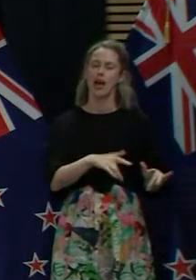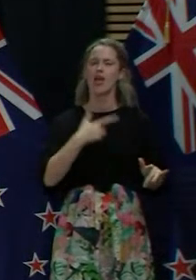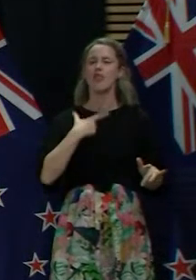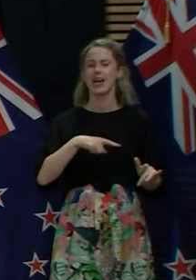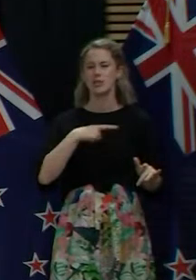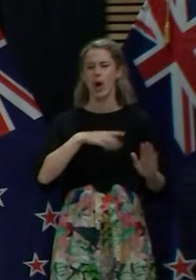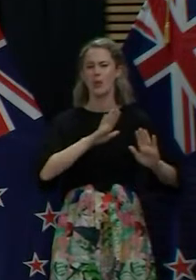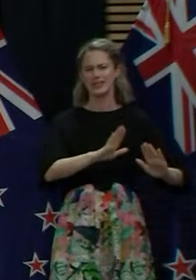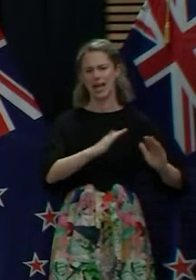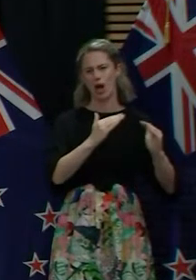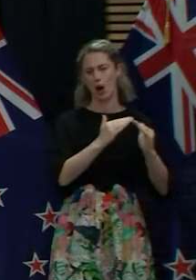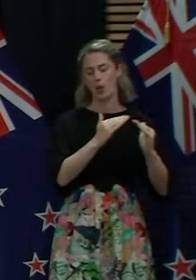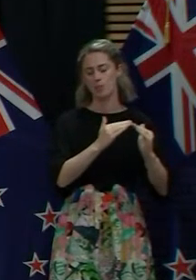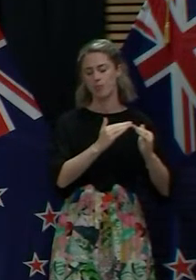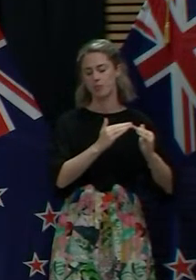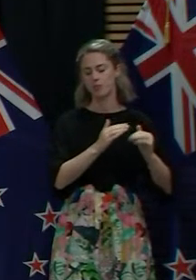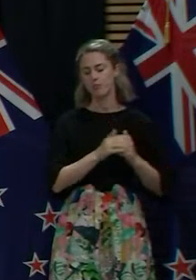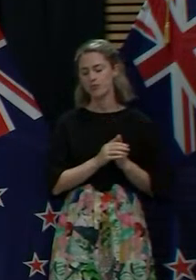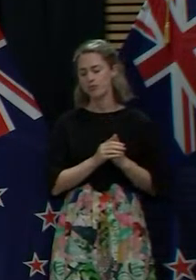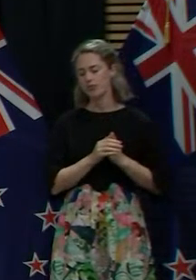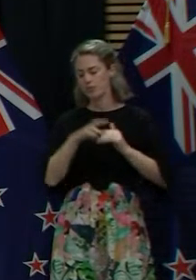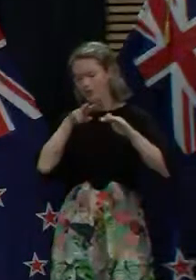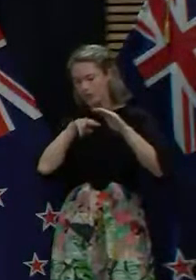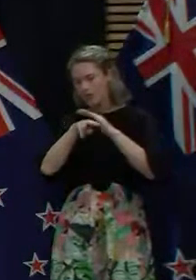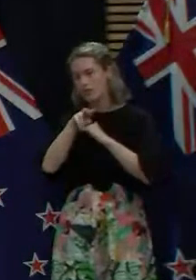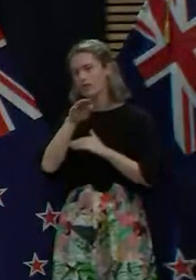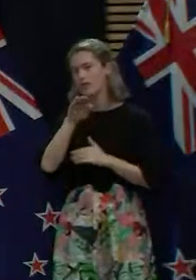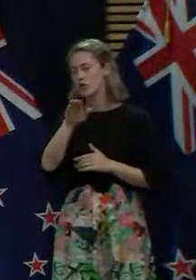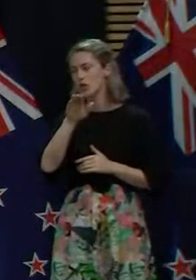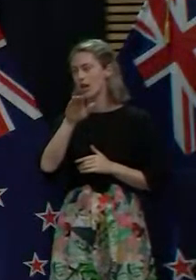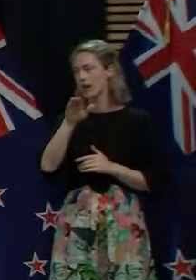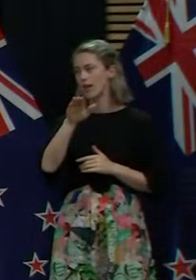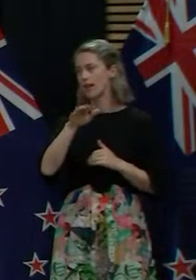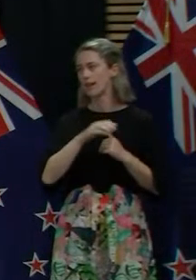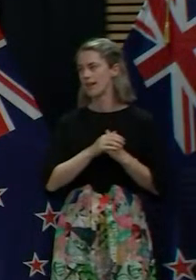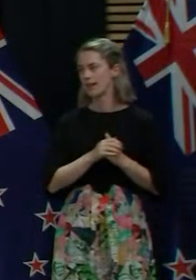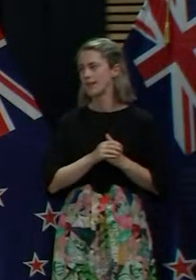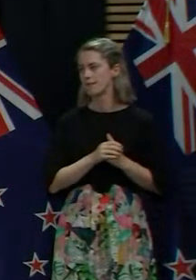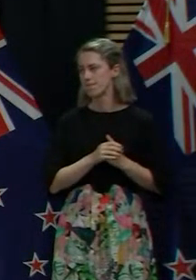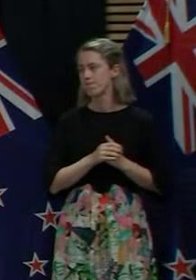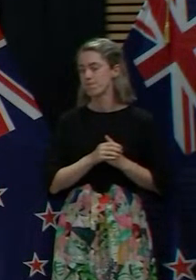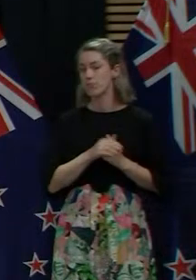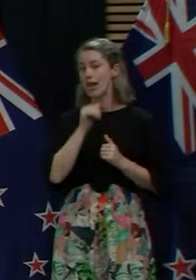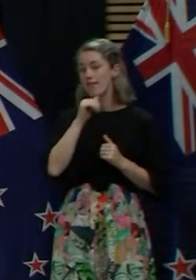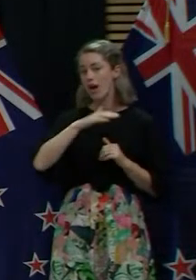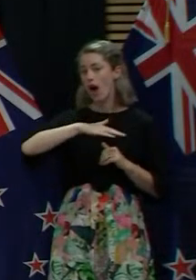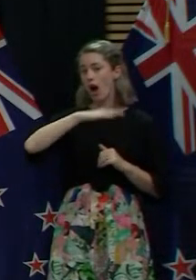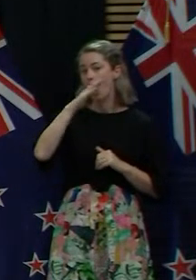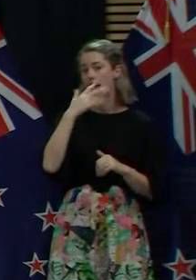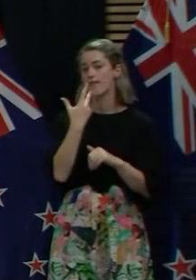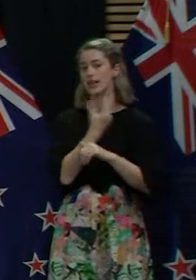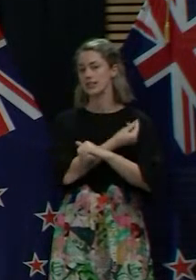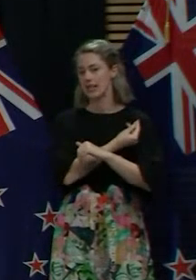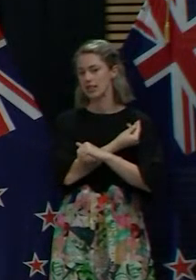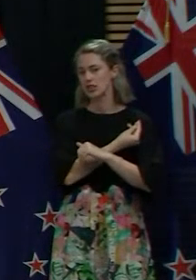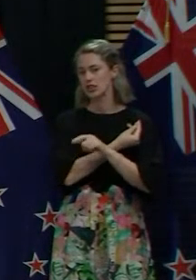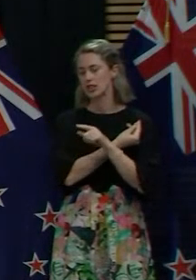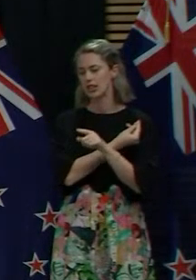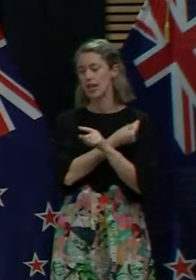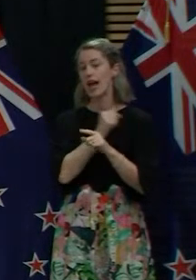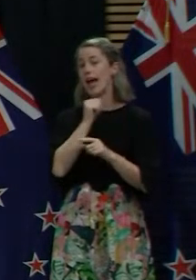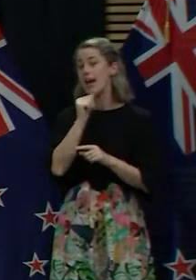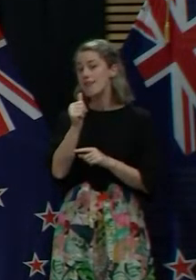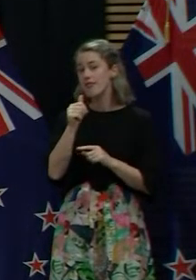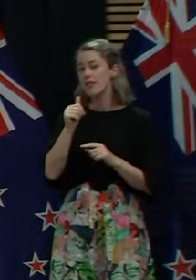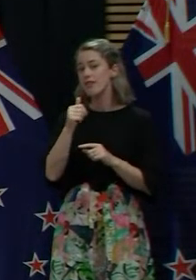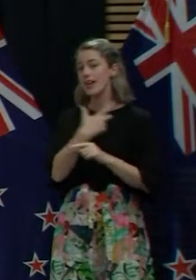stay at home instead. What this is casting forward to is a future where we do have high rates of vaccination. And in that future, if